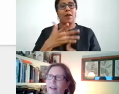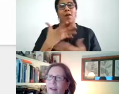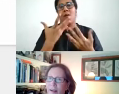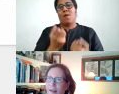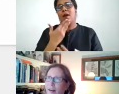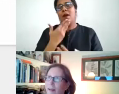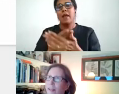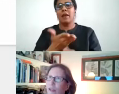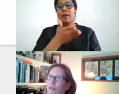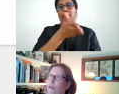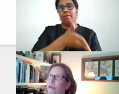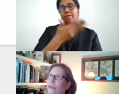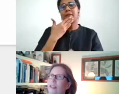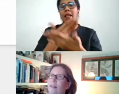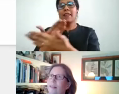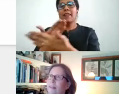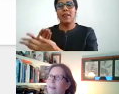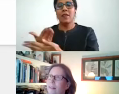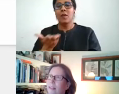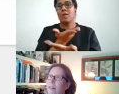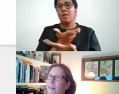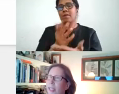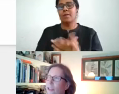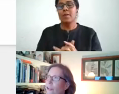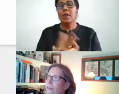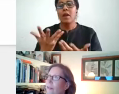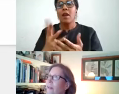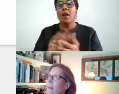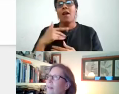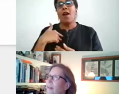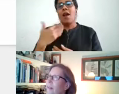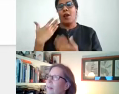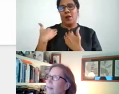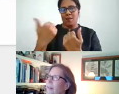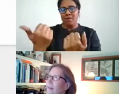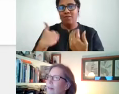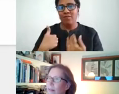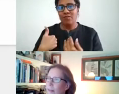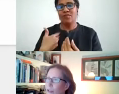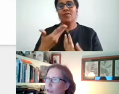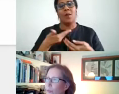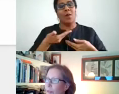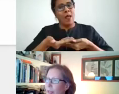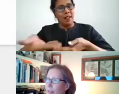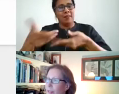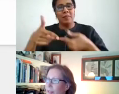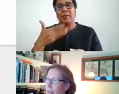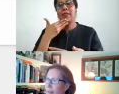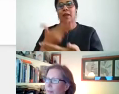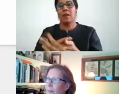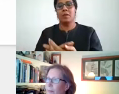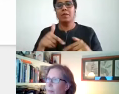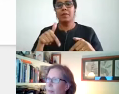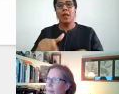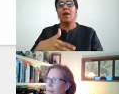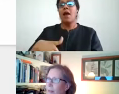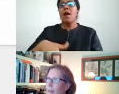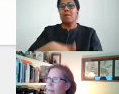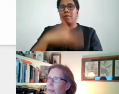you for the invitation to present today.